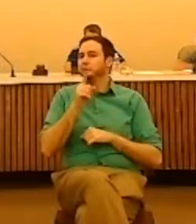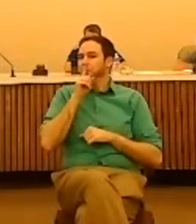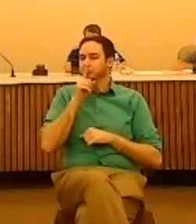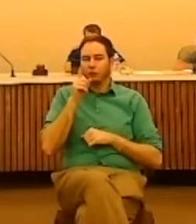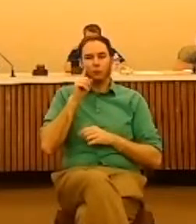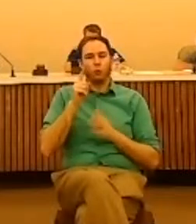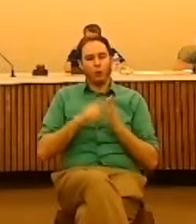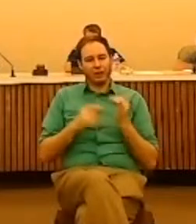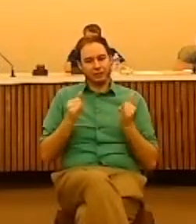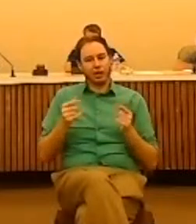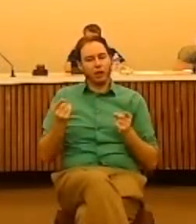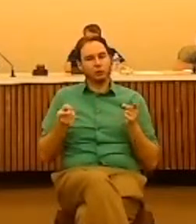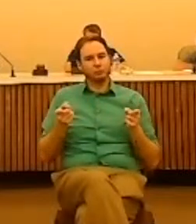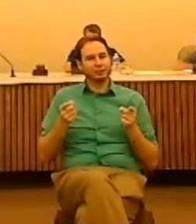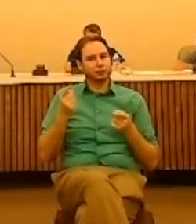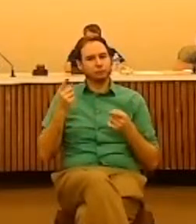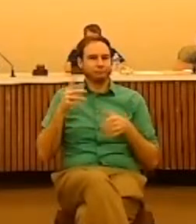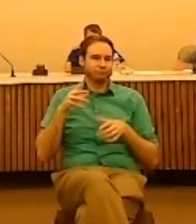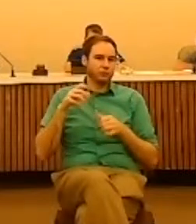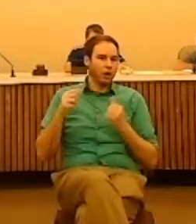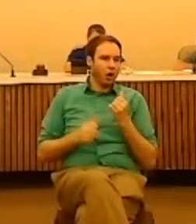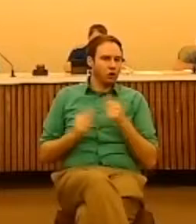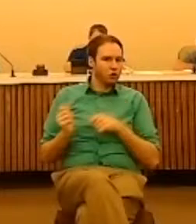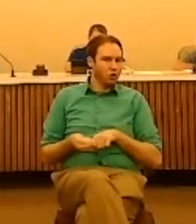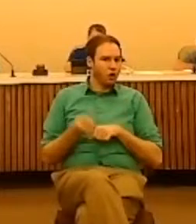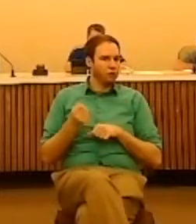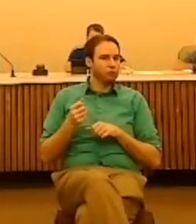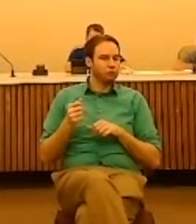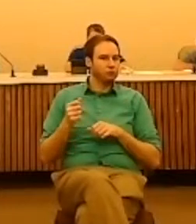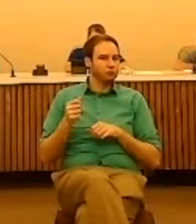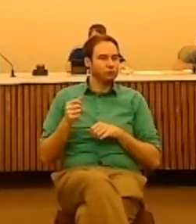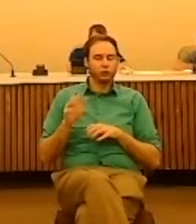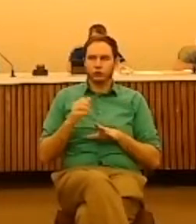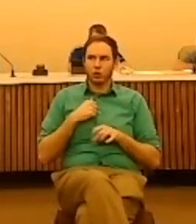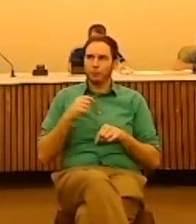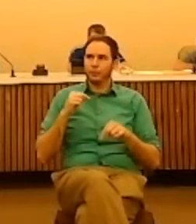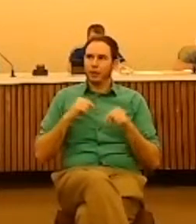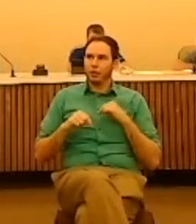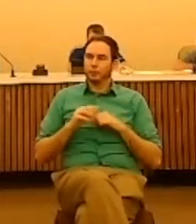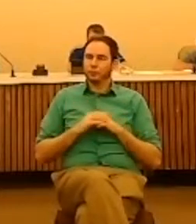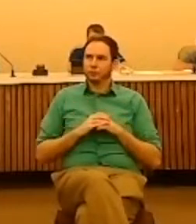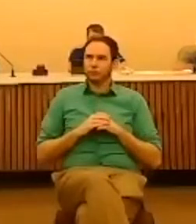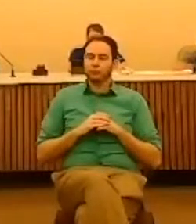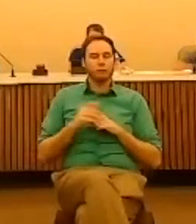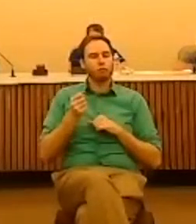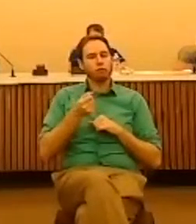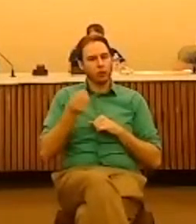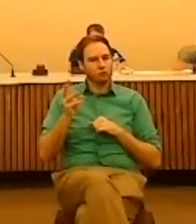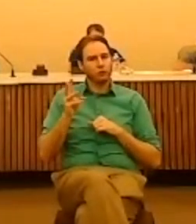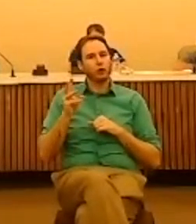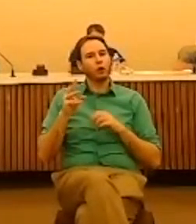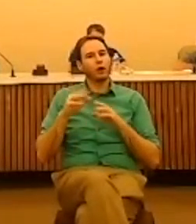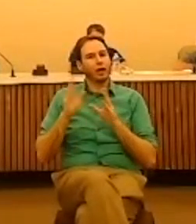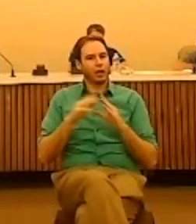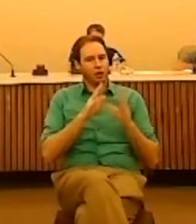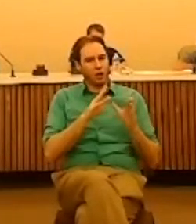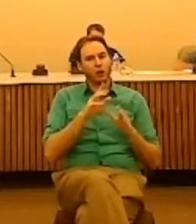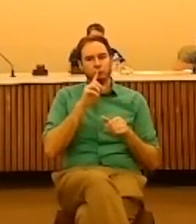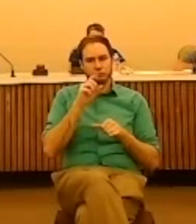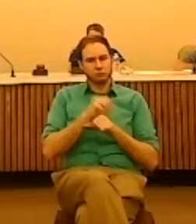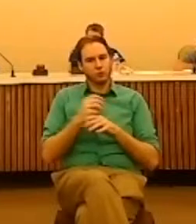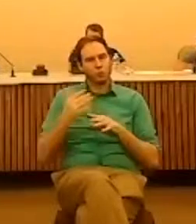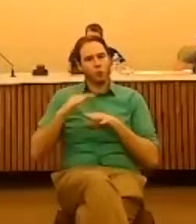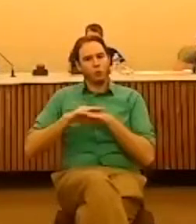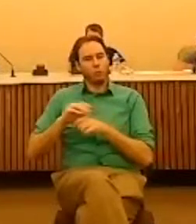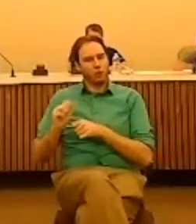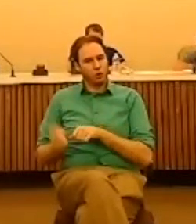are now part of the golf course. Well, I take that back. There's a couple parcels that were in the golf course.